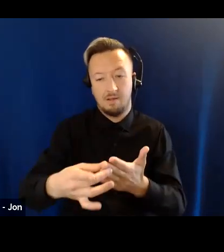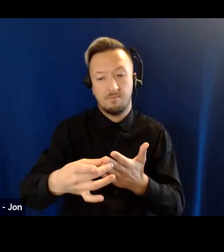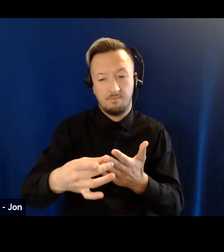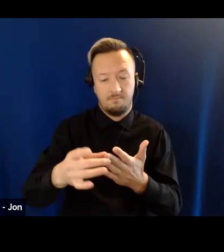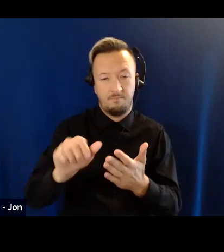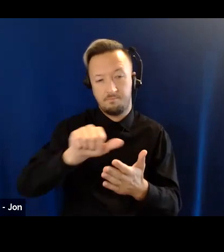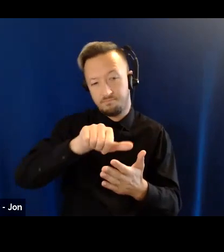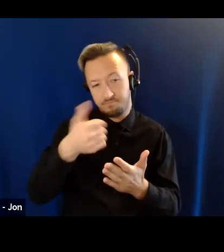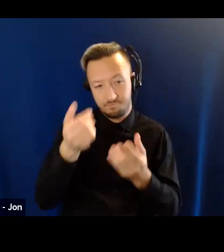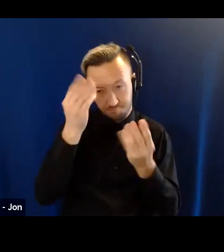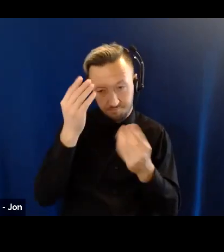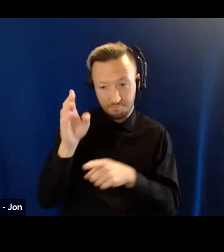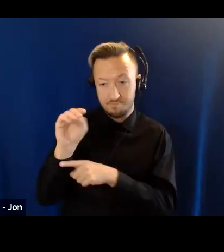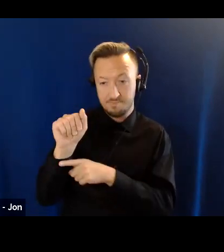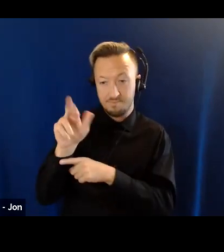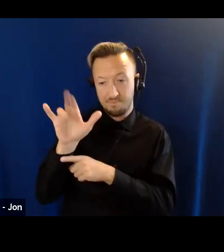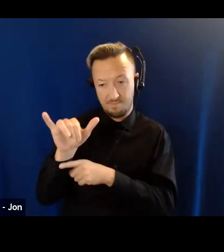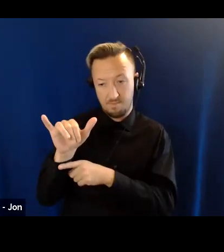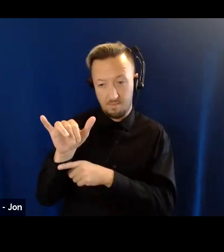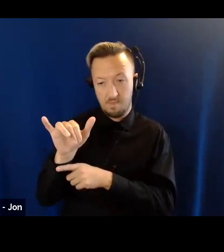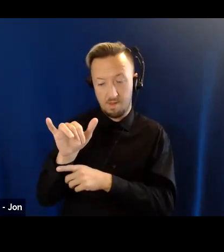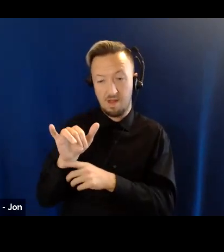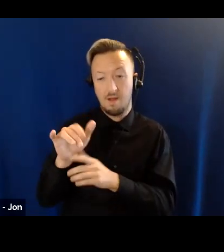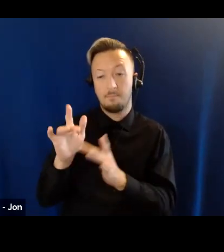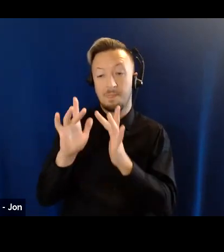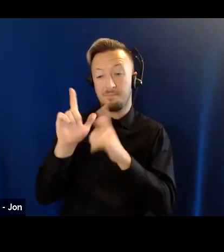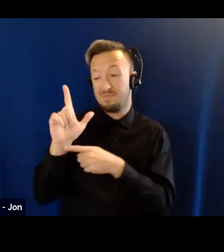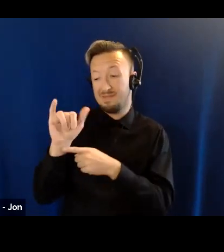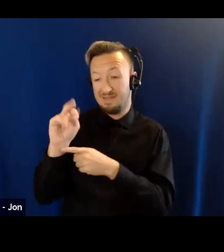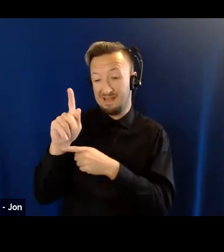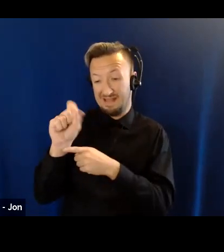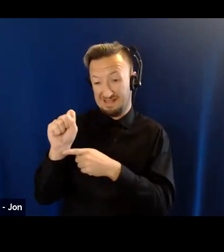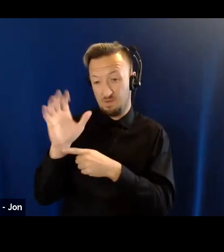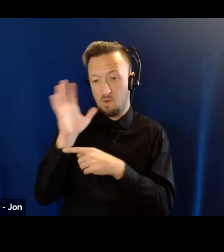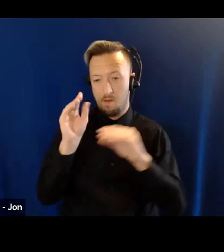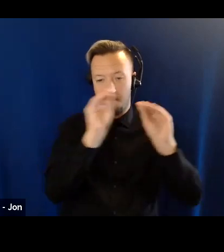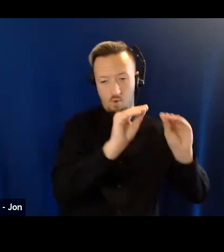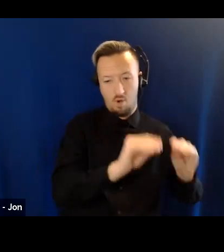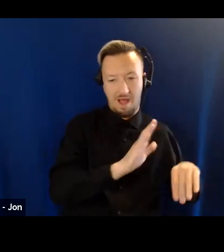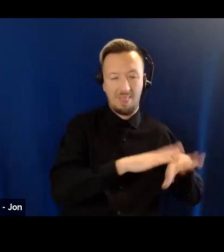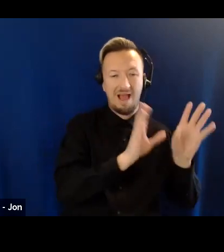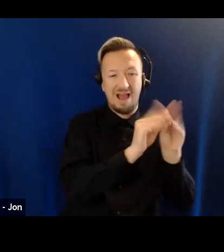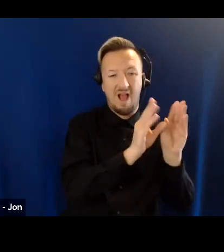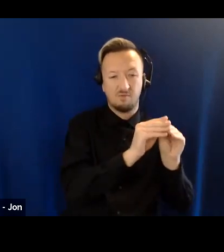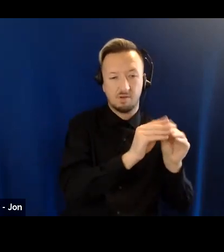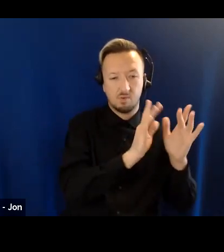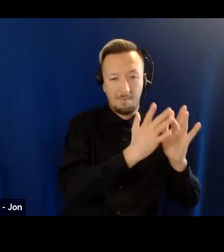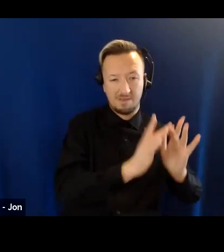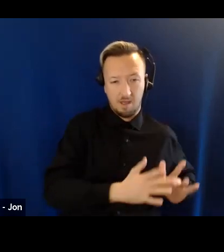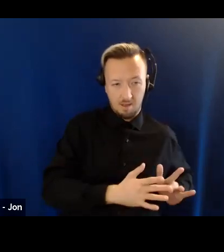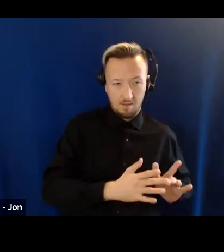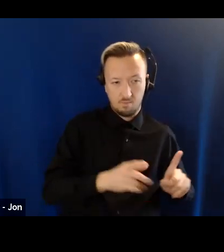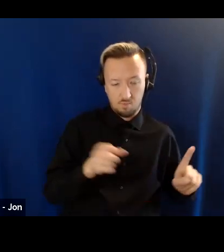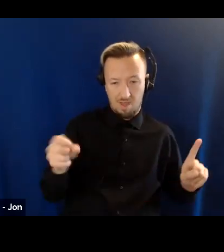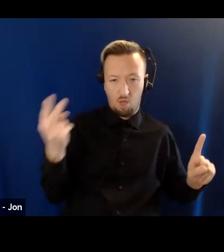well. Mary also shares that they'll be sharing the links on the website as well that we put in the chat, so you'll be able to access